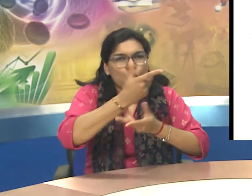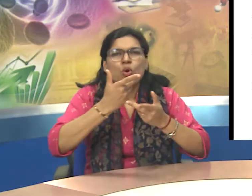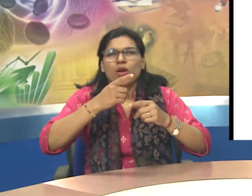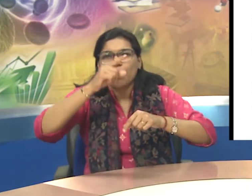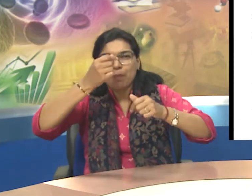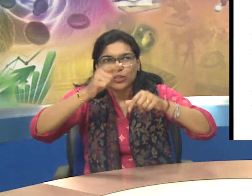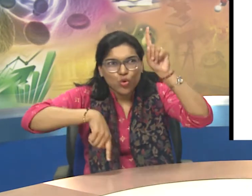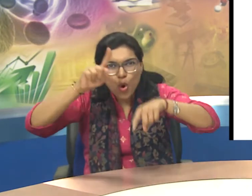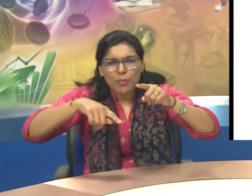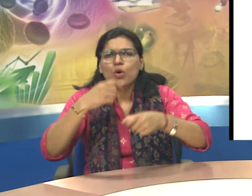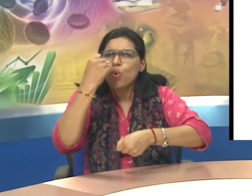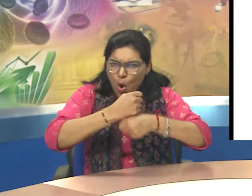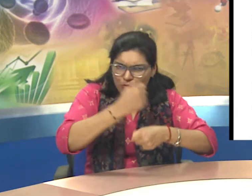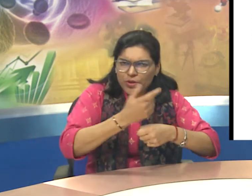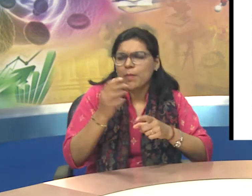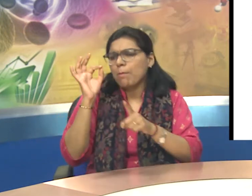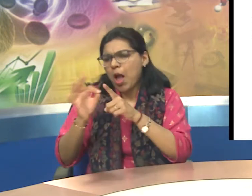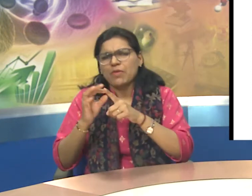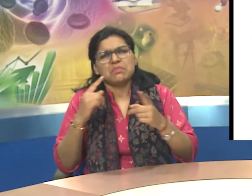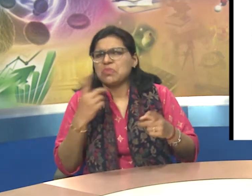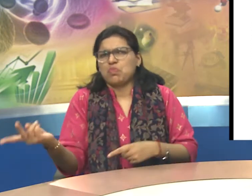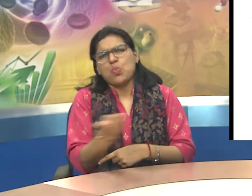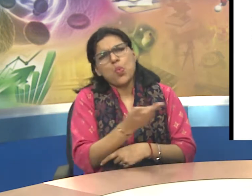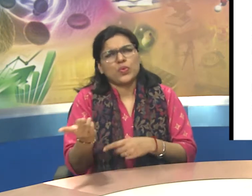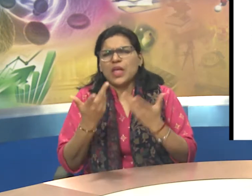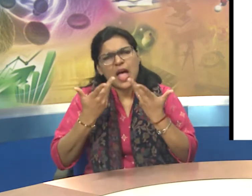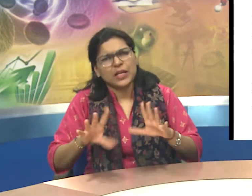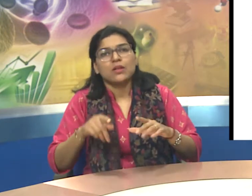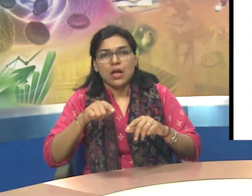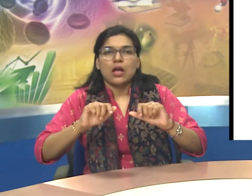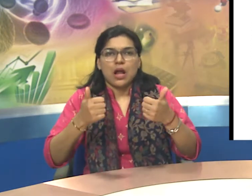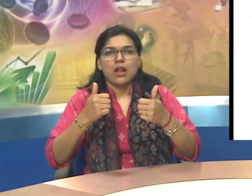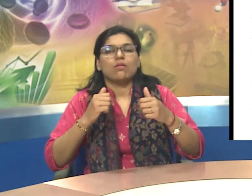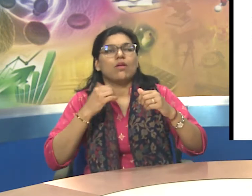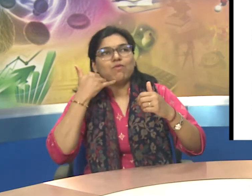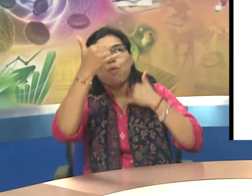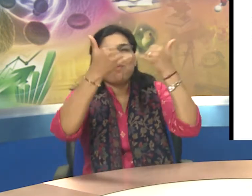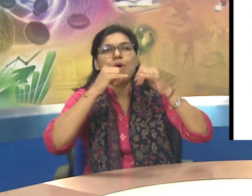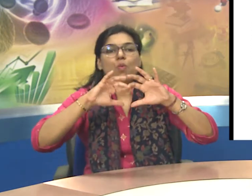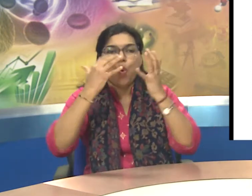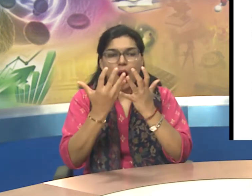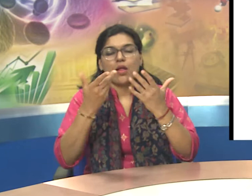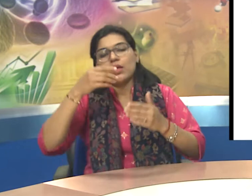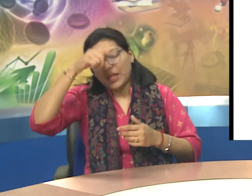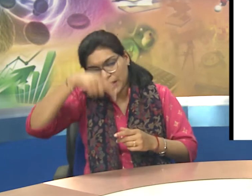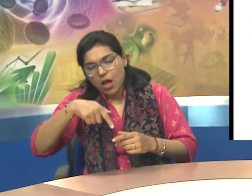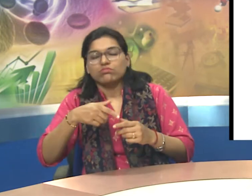oral communication. It is widely